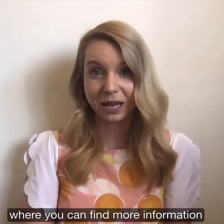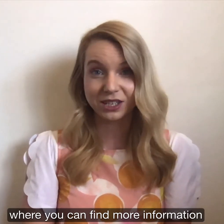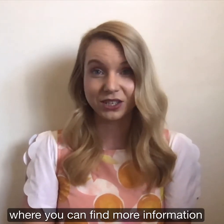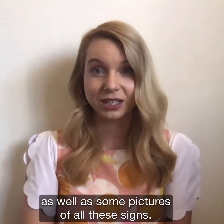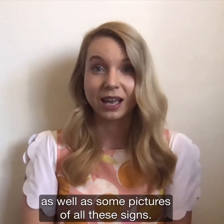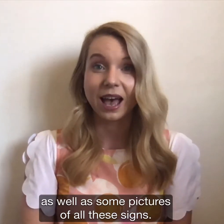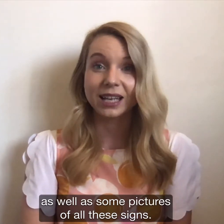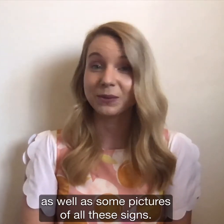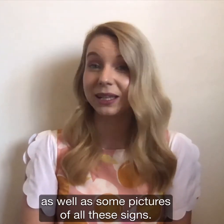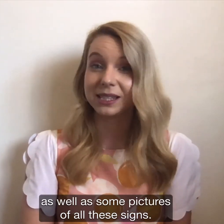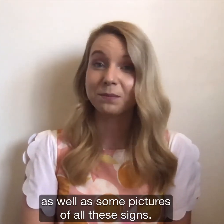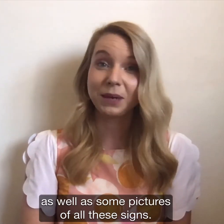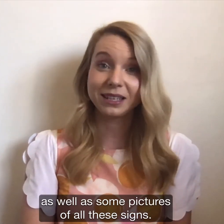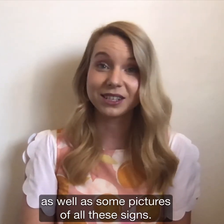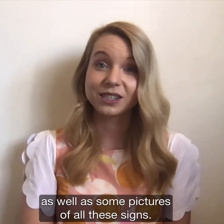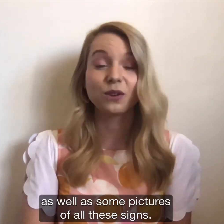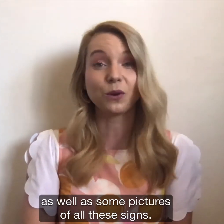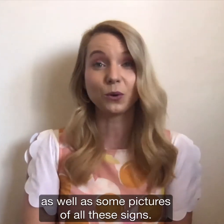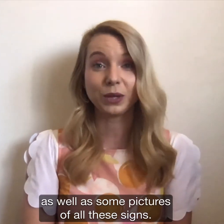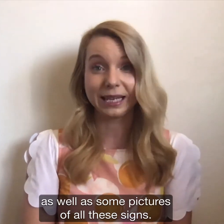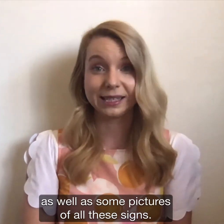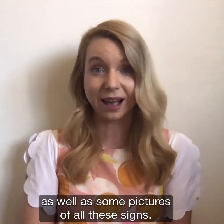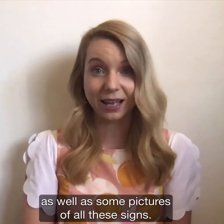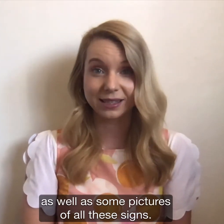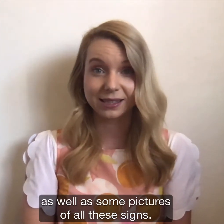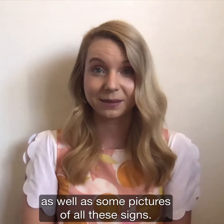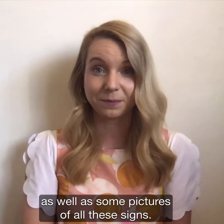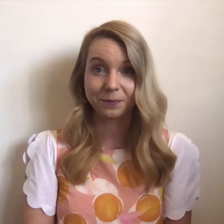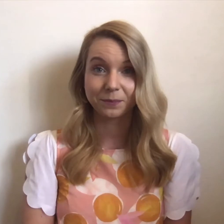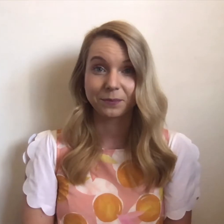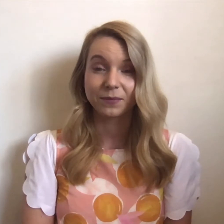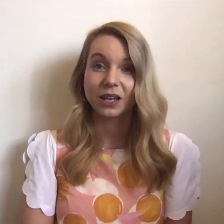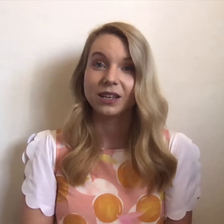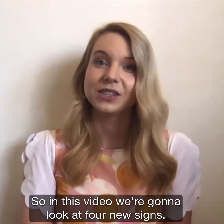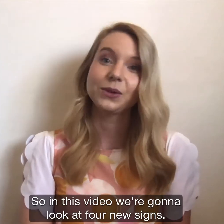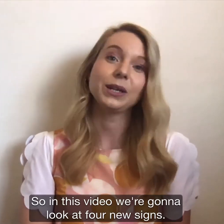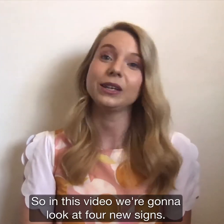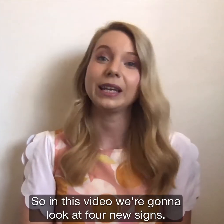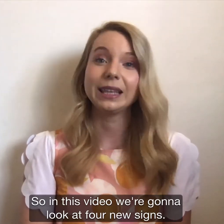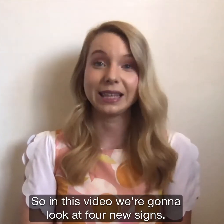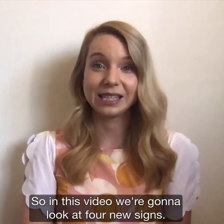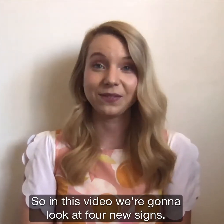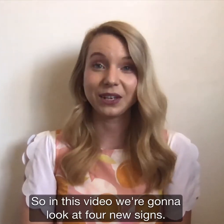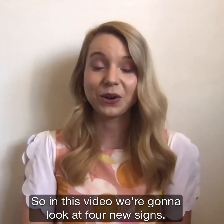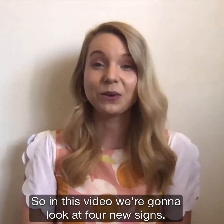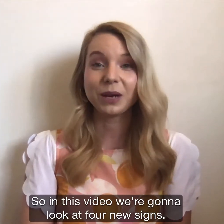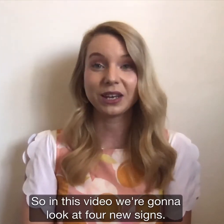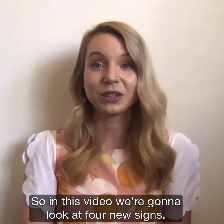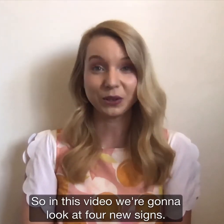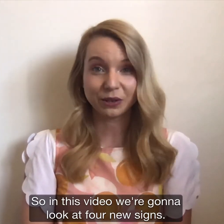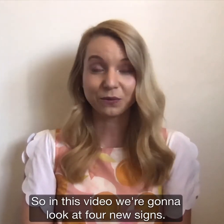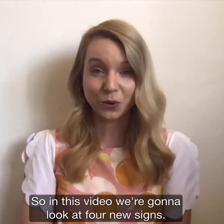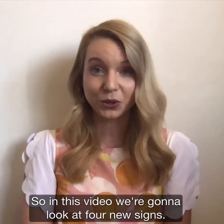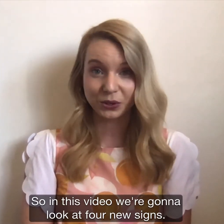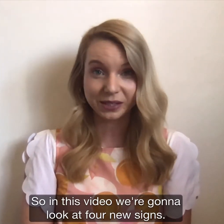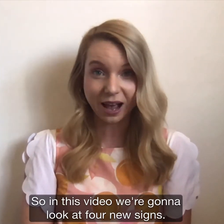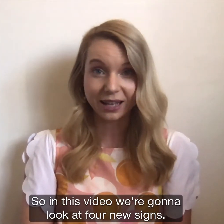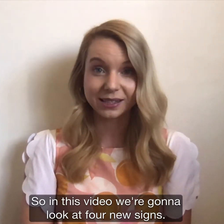information as well as some pictures of all these signs. So in this video, we're going to look at four new signs.